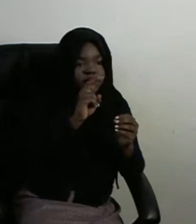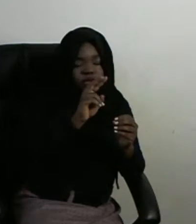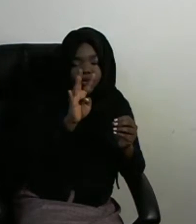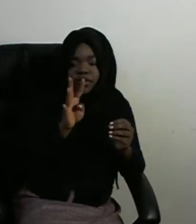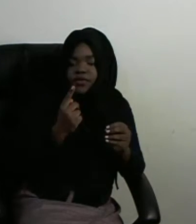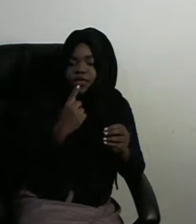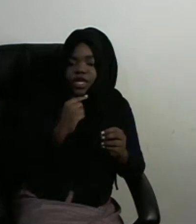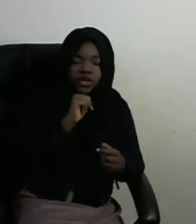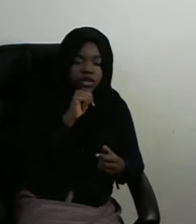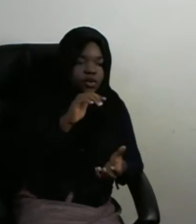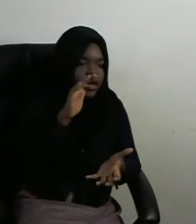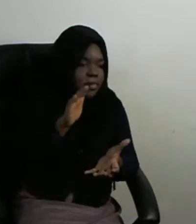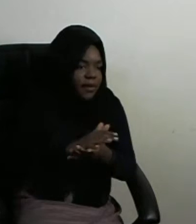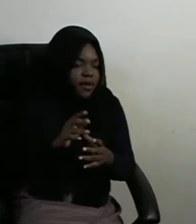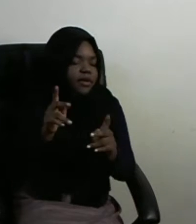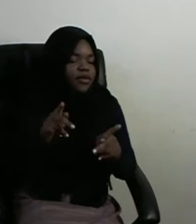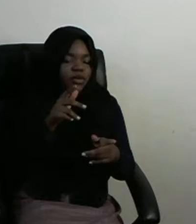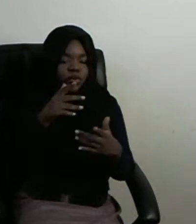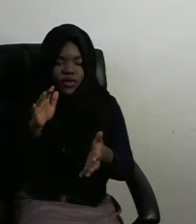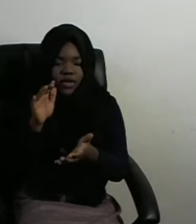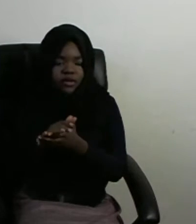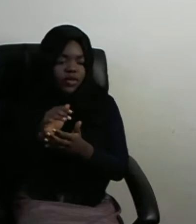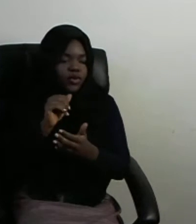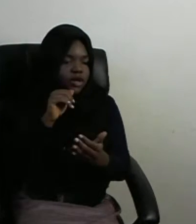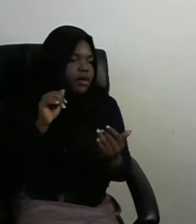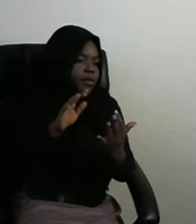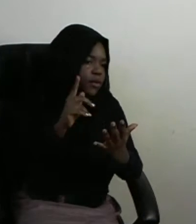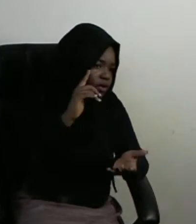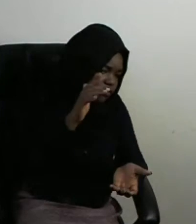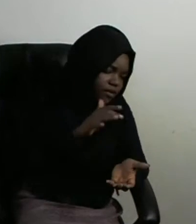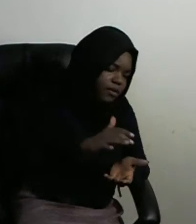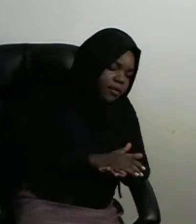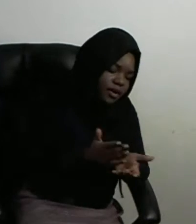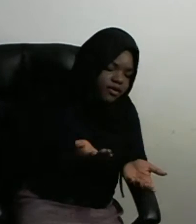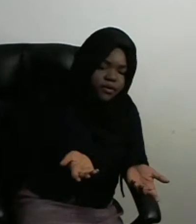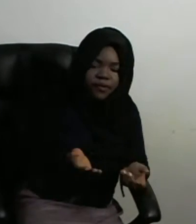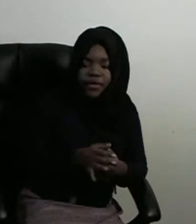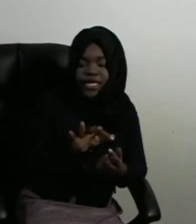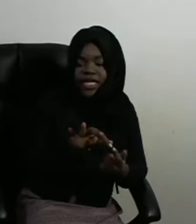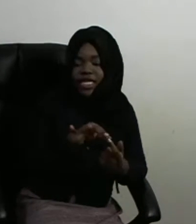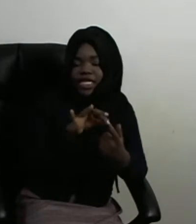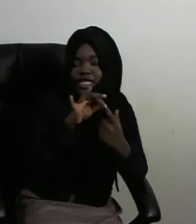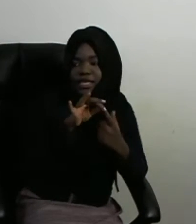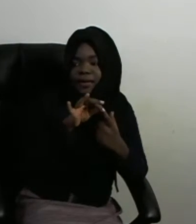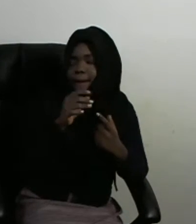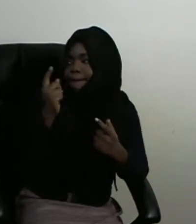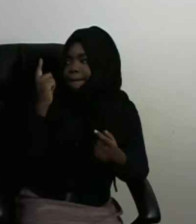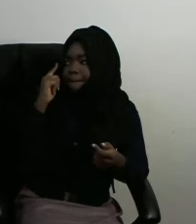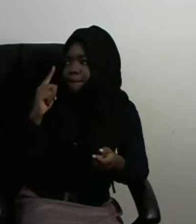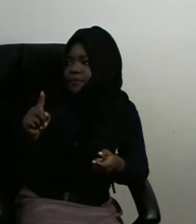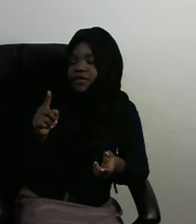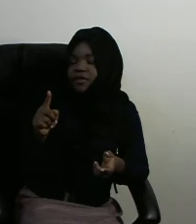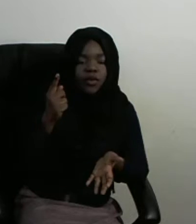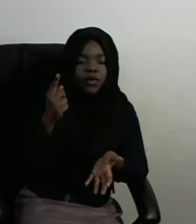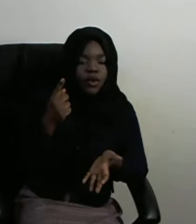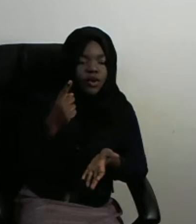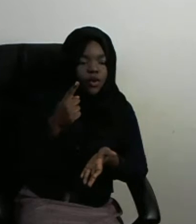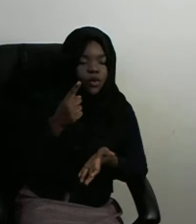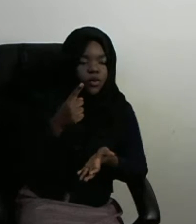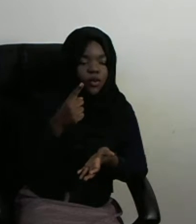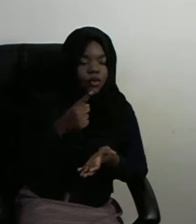and do not marry married women, and do not approach them for marriage, except for what